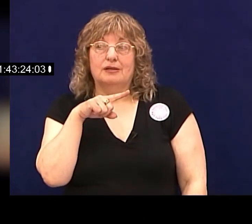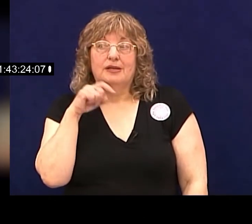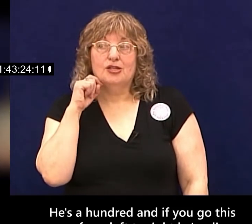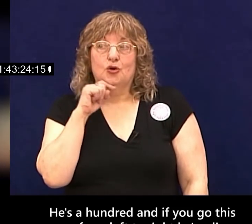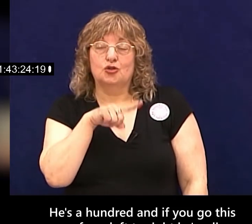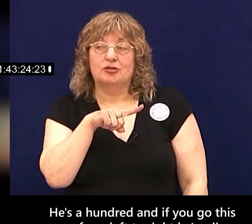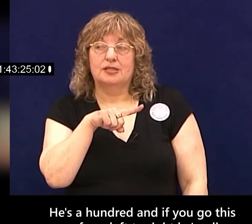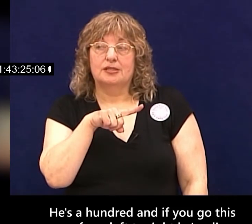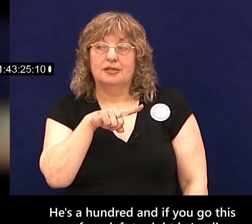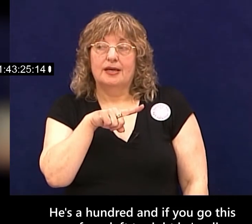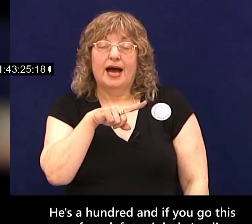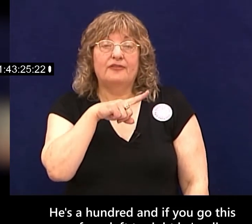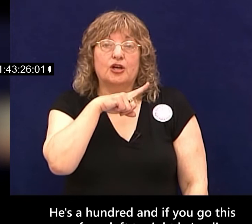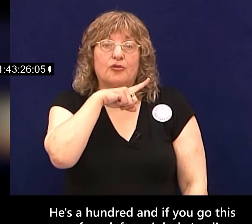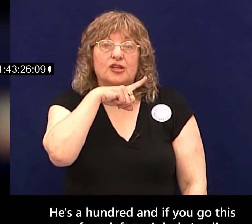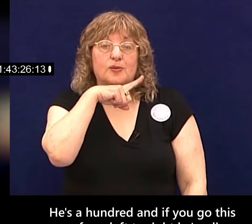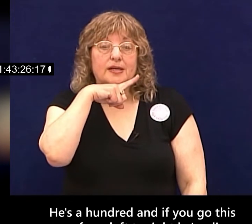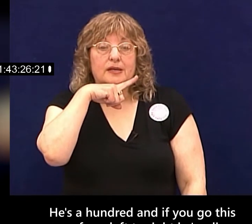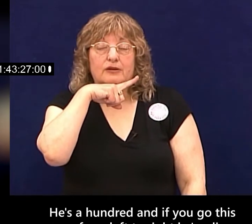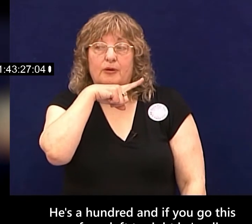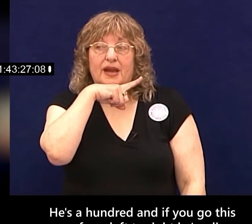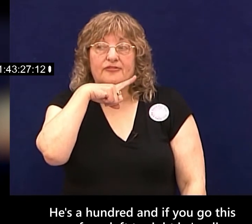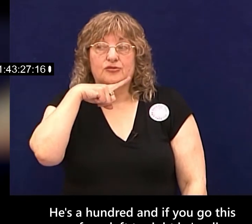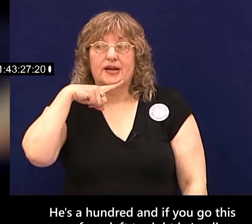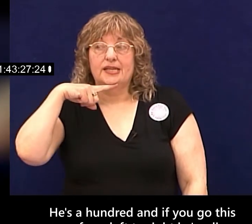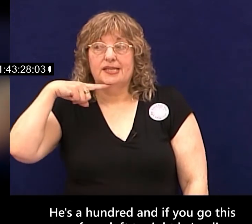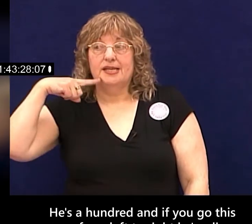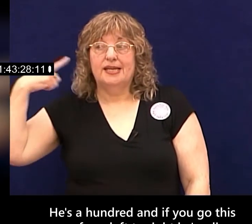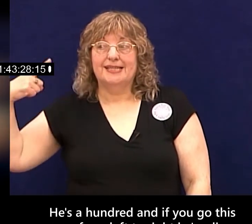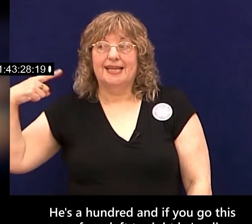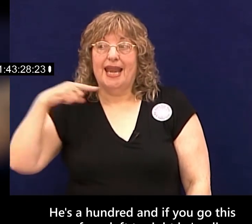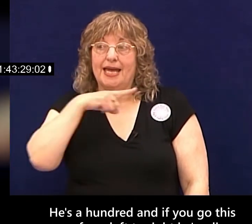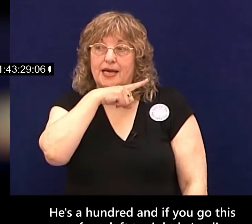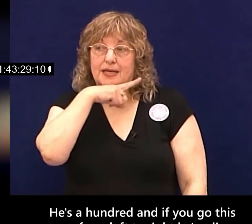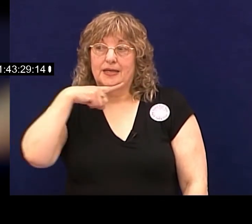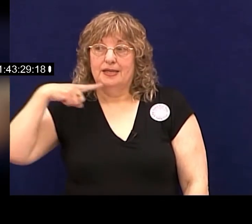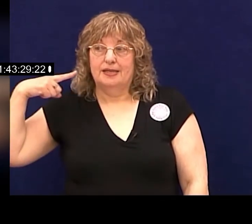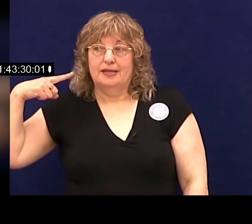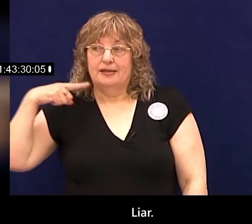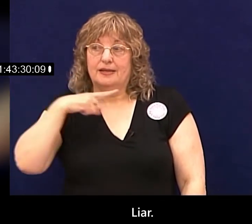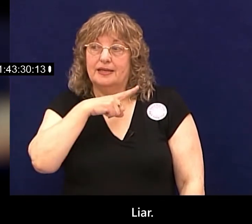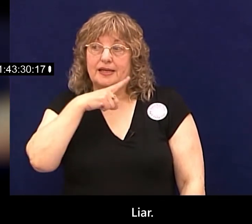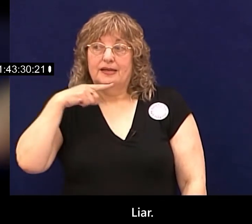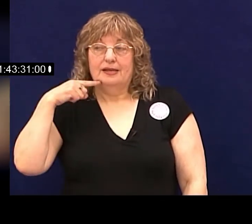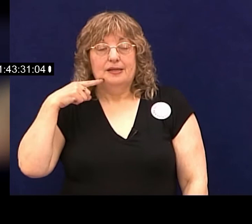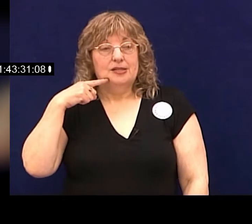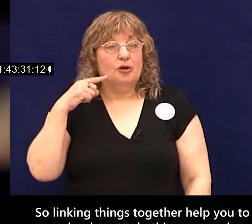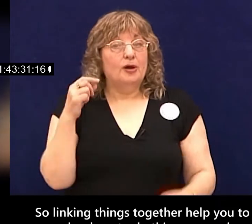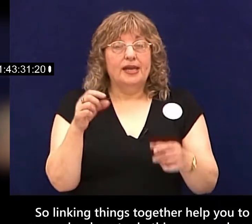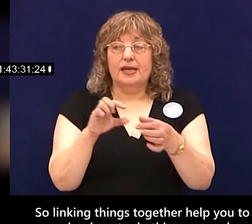he's 100. And if you go this way, from left to right, he's a liar. Liar. So linking